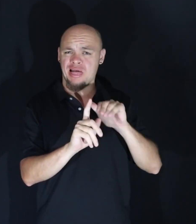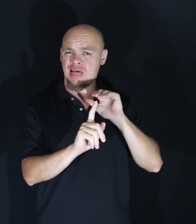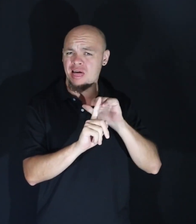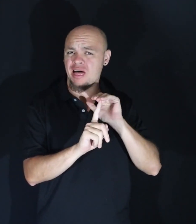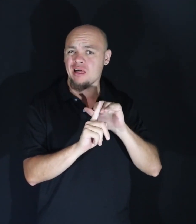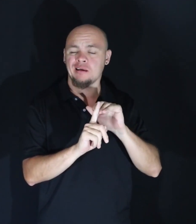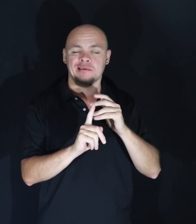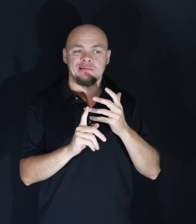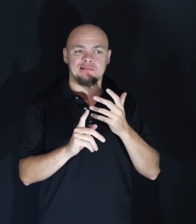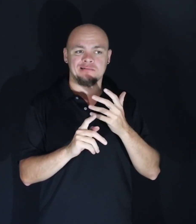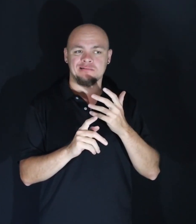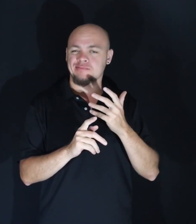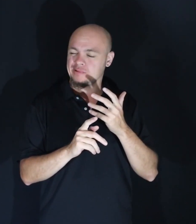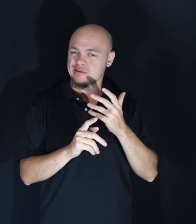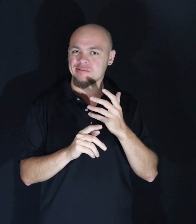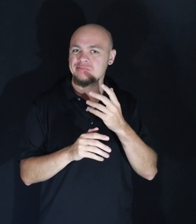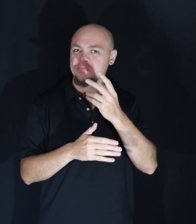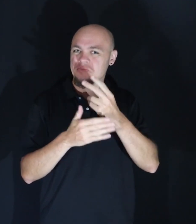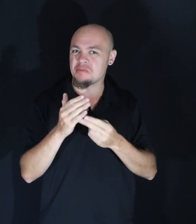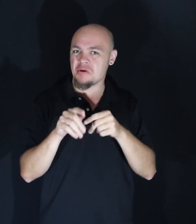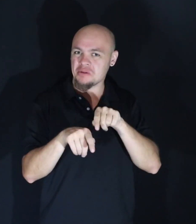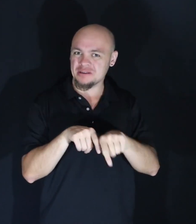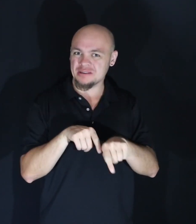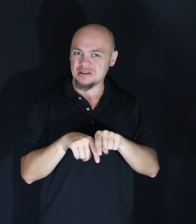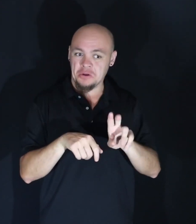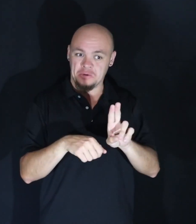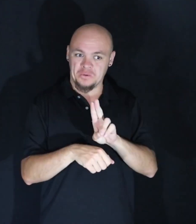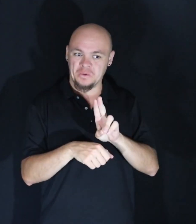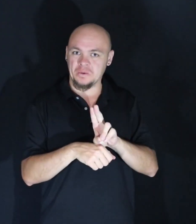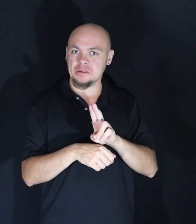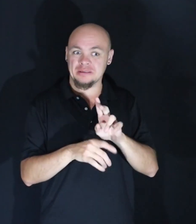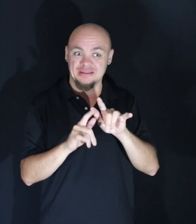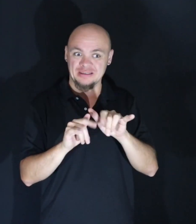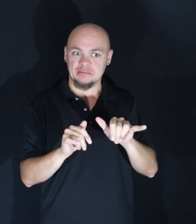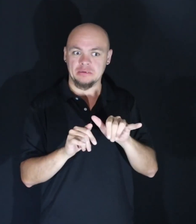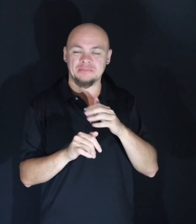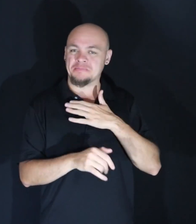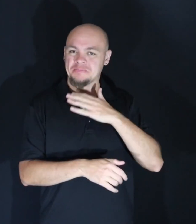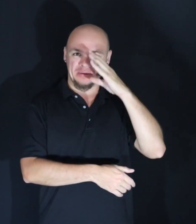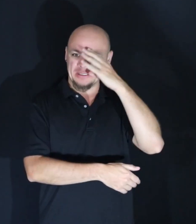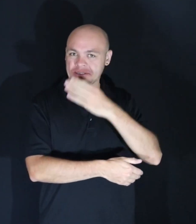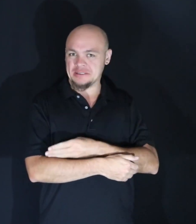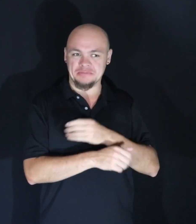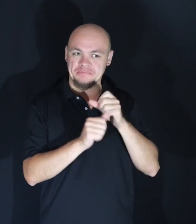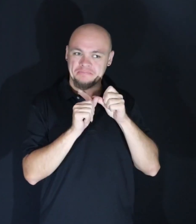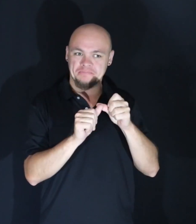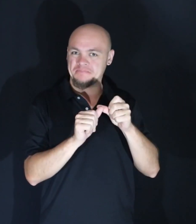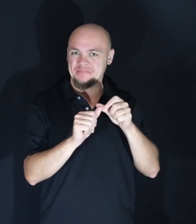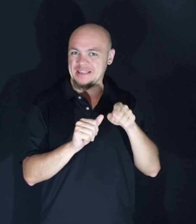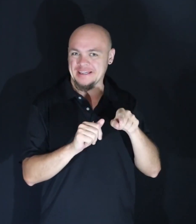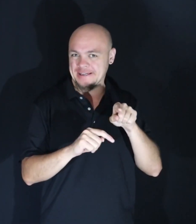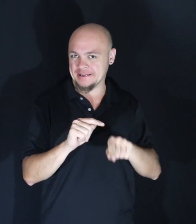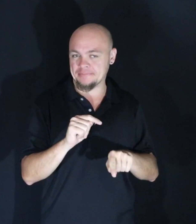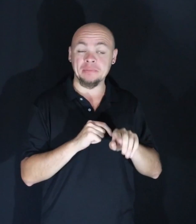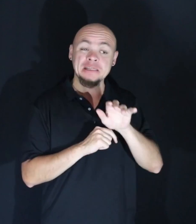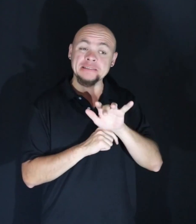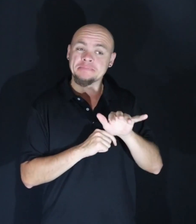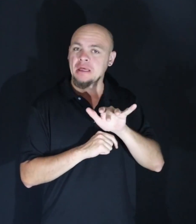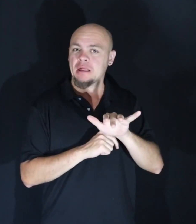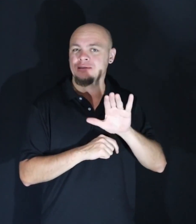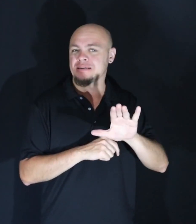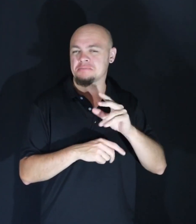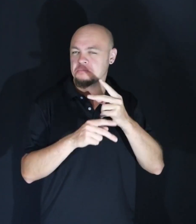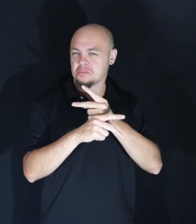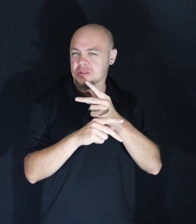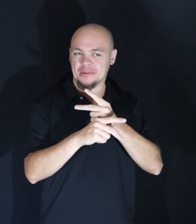But apparently, keeping both socks on is something that my son can't do. He also can't spell or remember his times